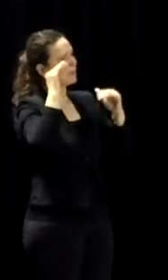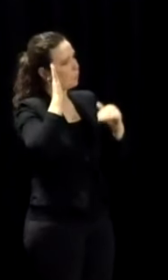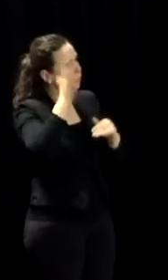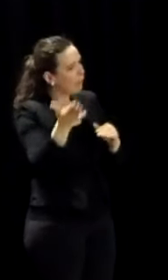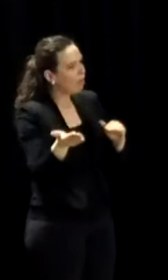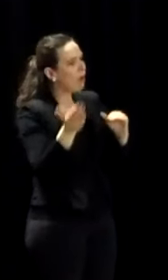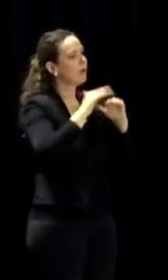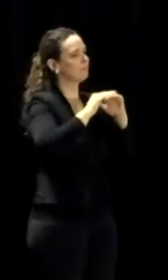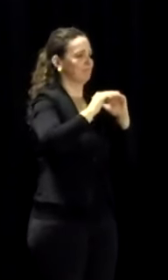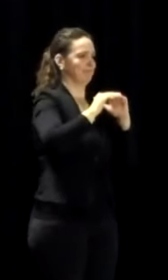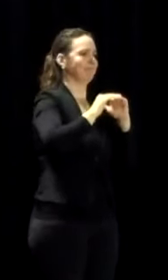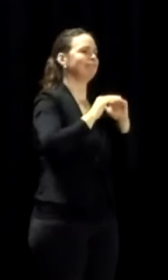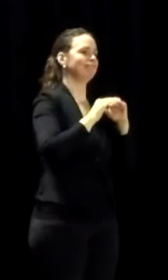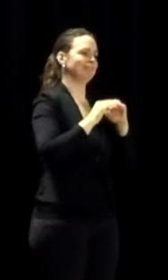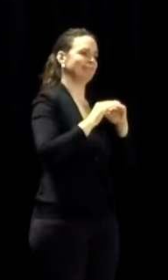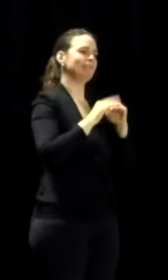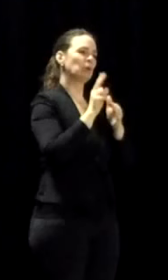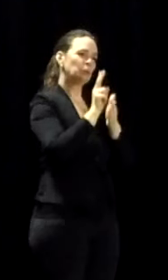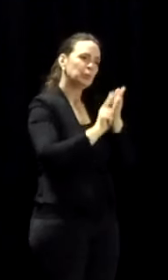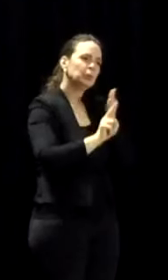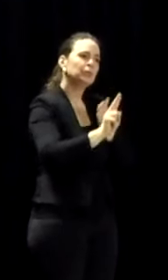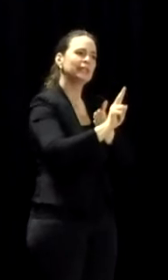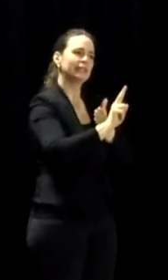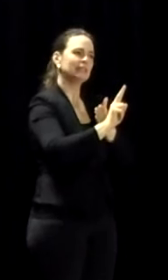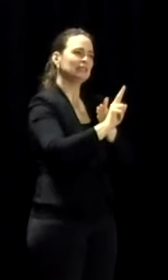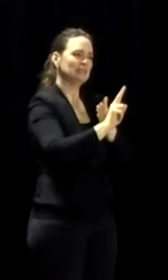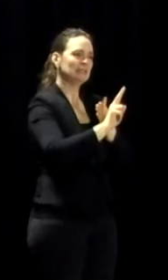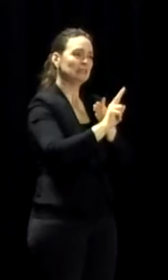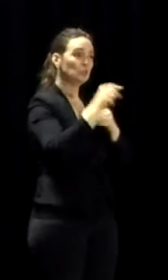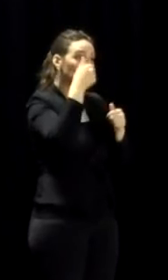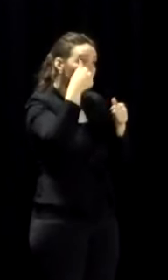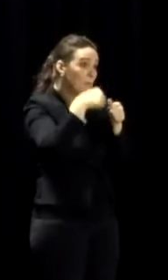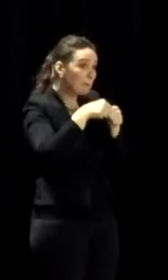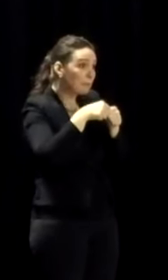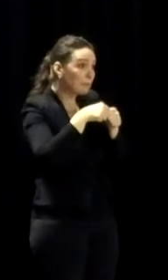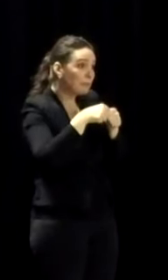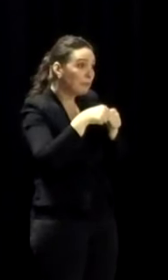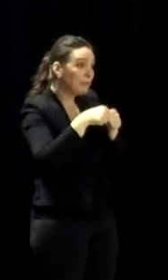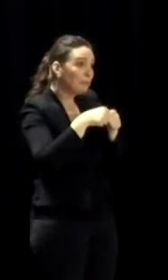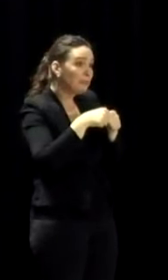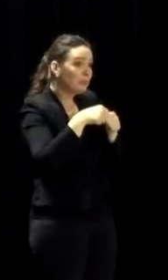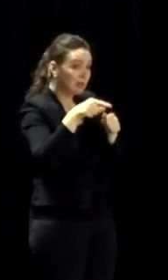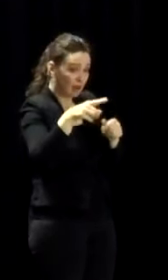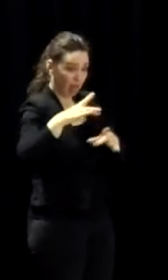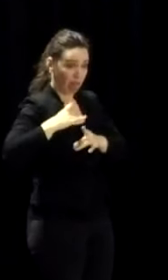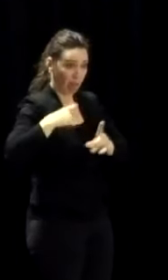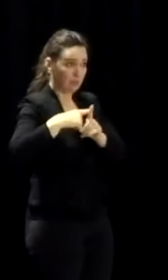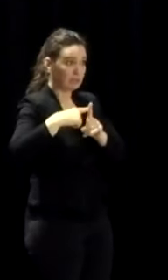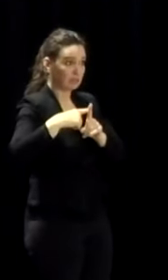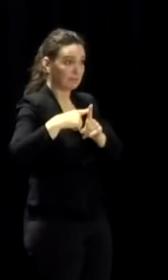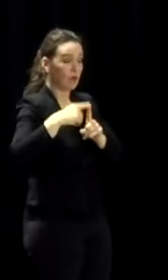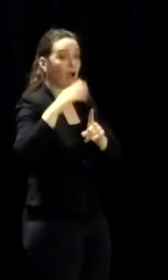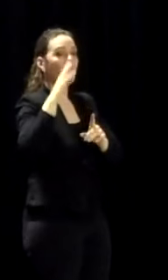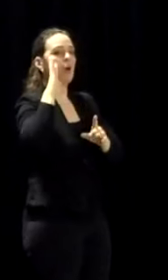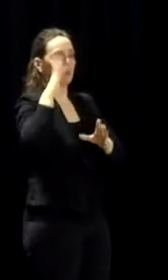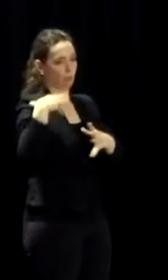some of our positive cases are going to get better. So even if we get some new ones coming on, we should have some ones coming